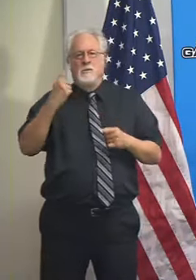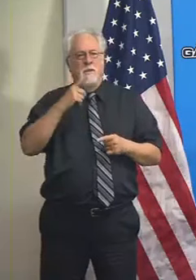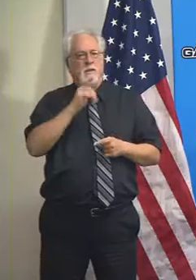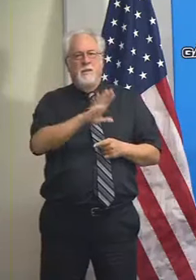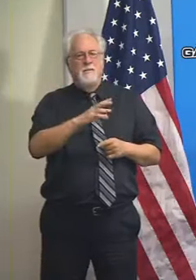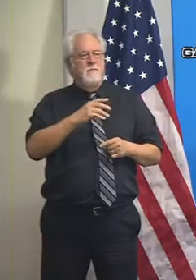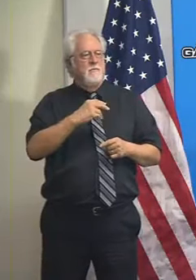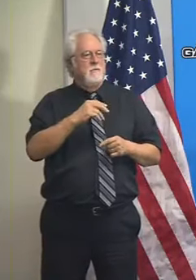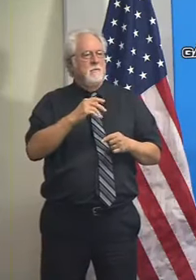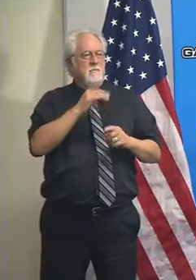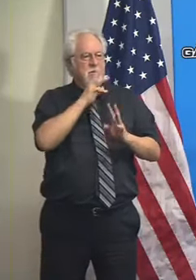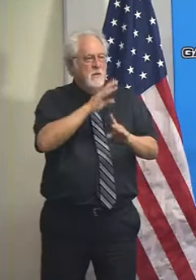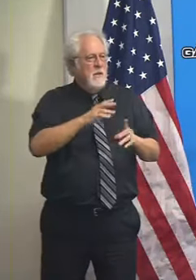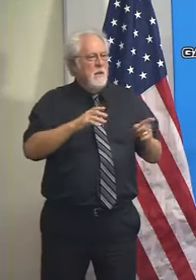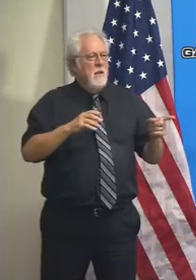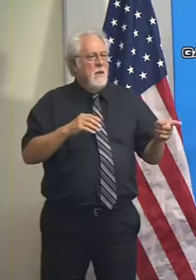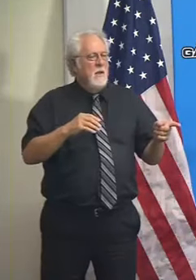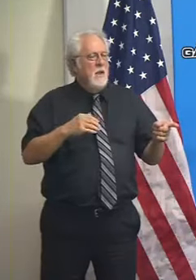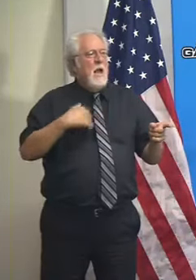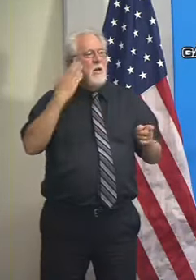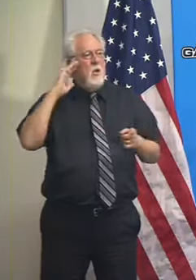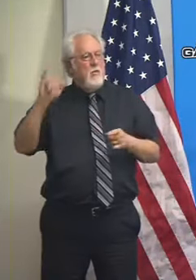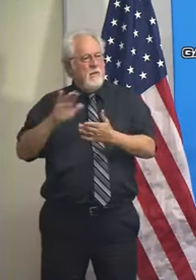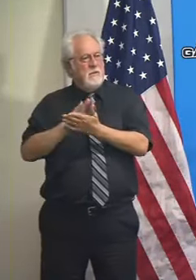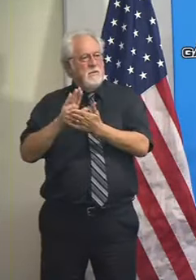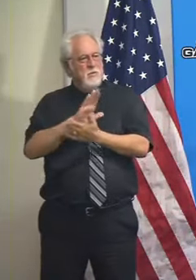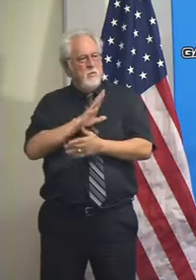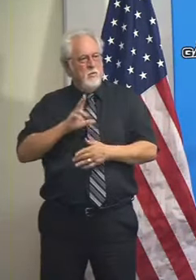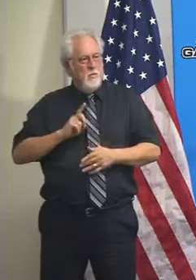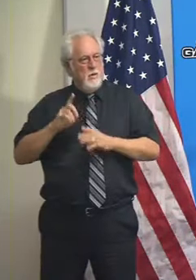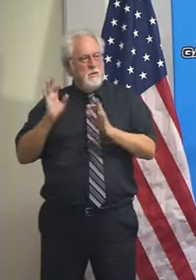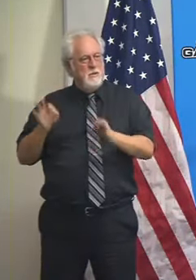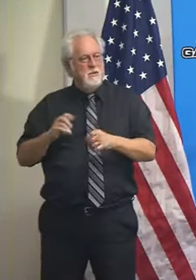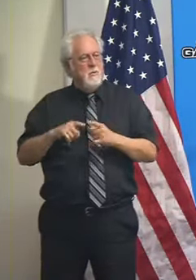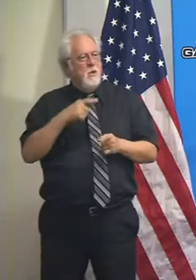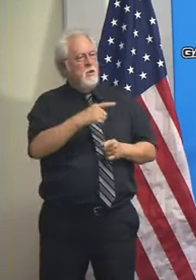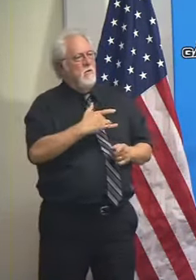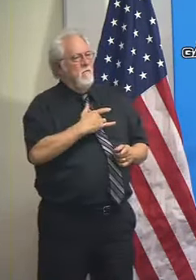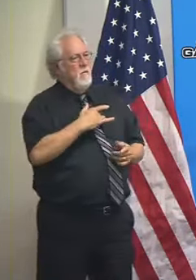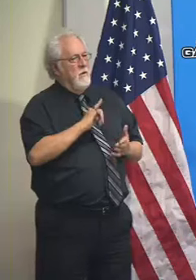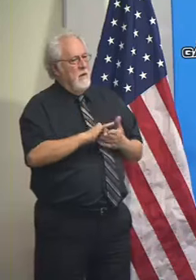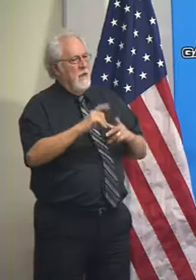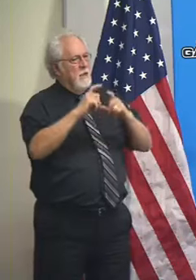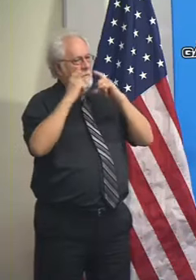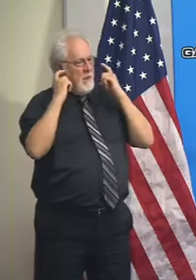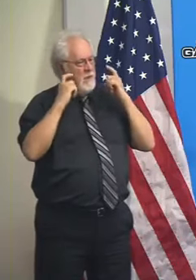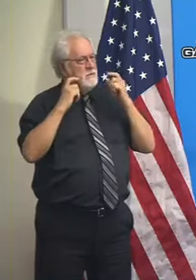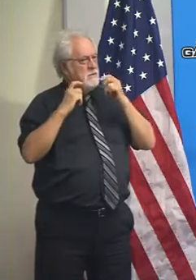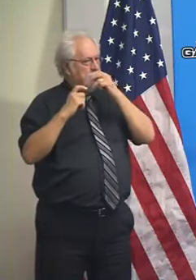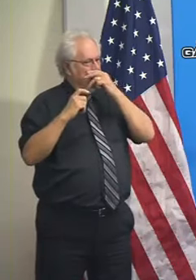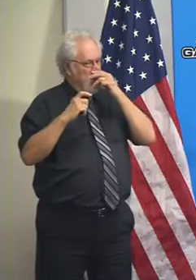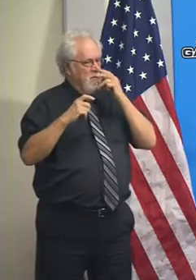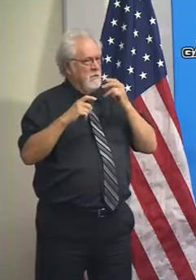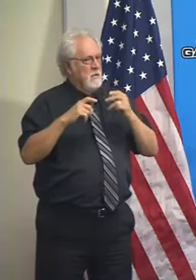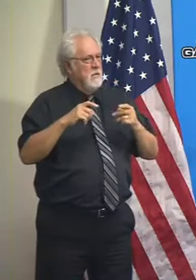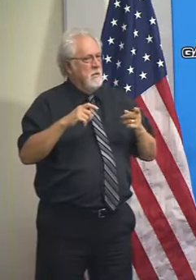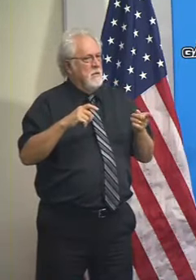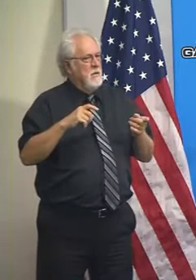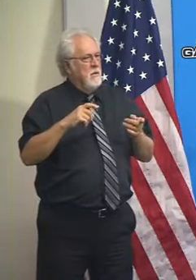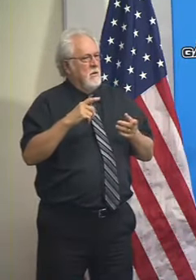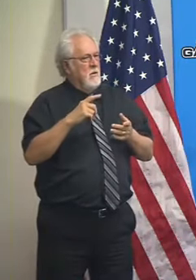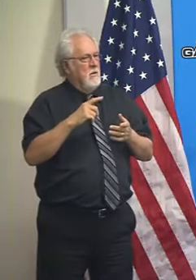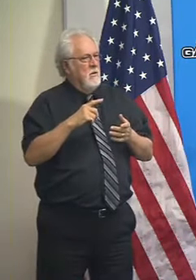personally feel? And I know that's a board-making decision, but most of them people feel like your mask mandate encourage them to do so. What's your